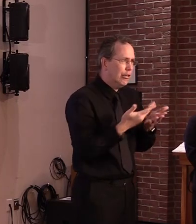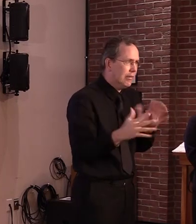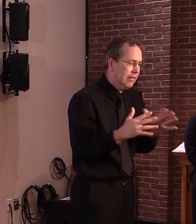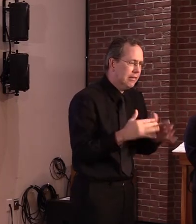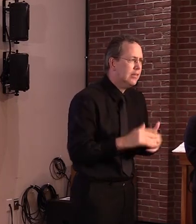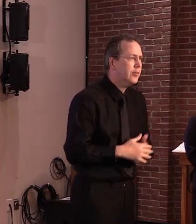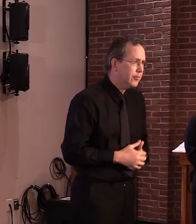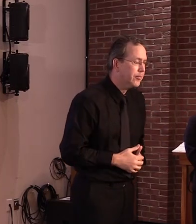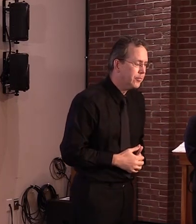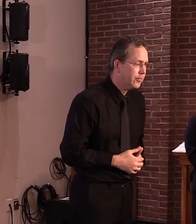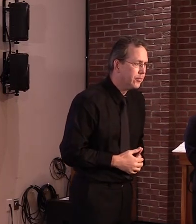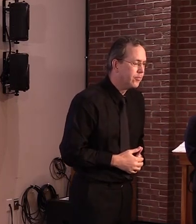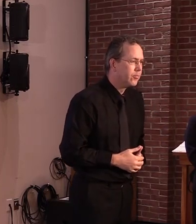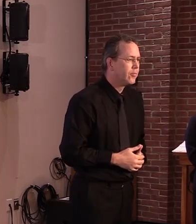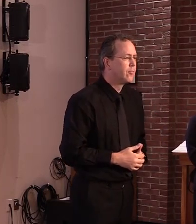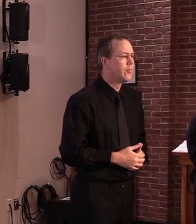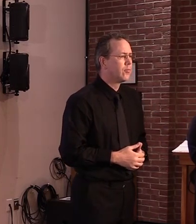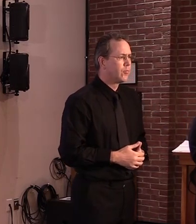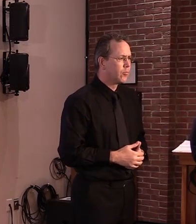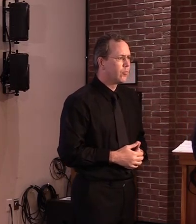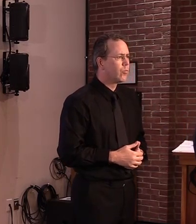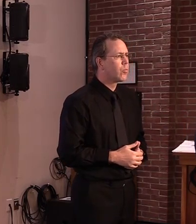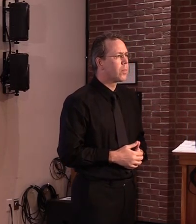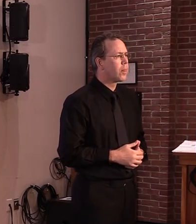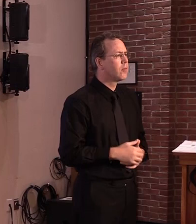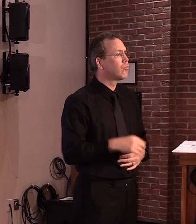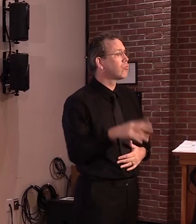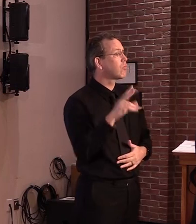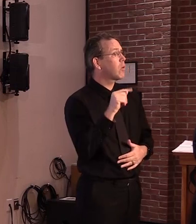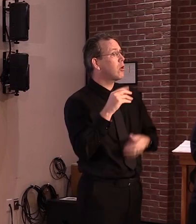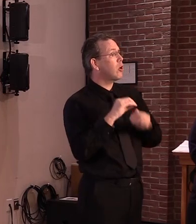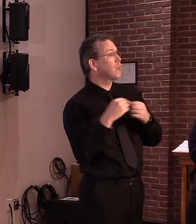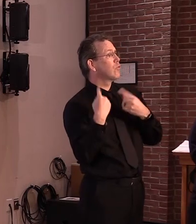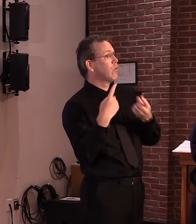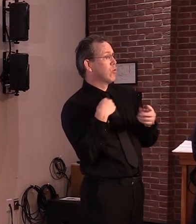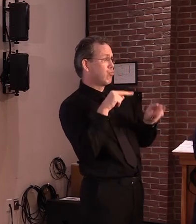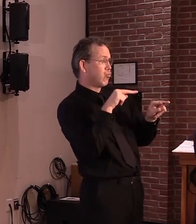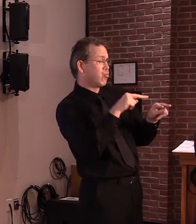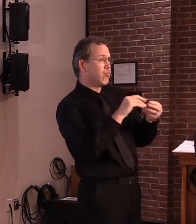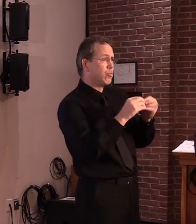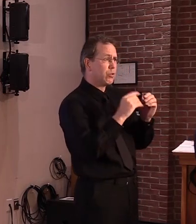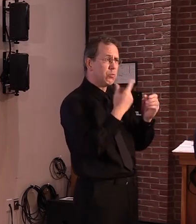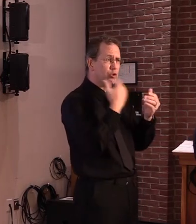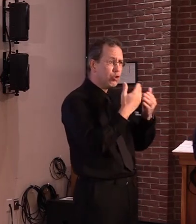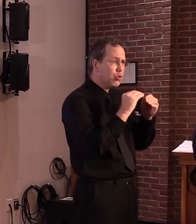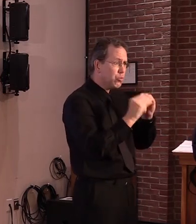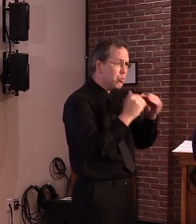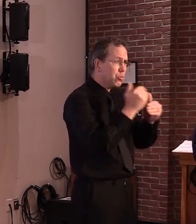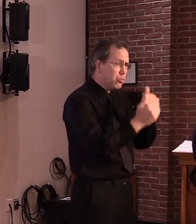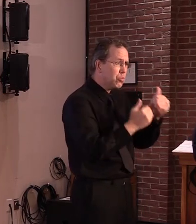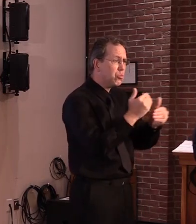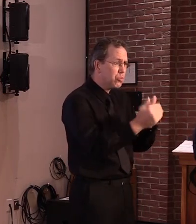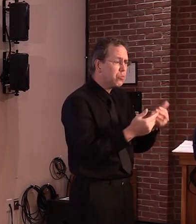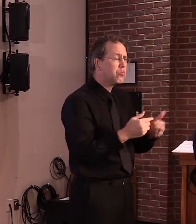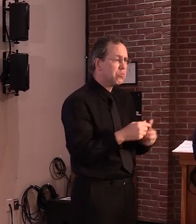Vermont's trajectory continues to trend favorably, but at the same time, as we mentioned, we need